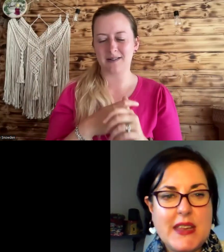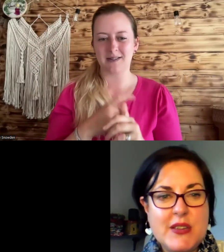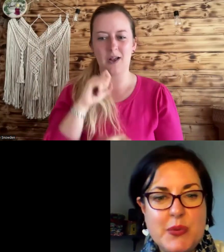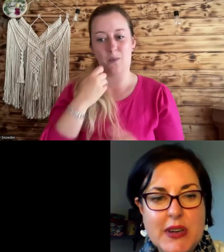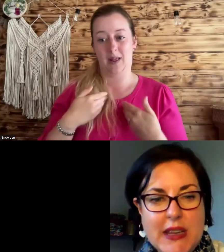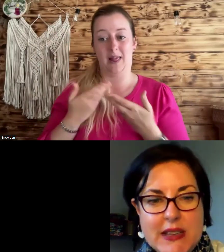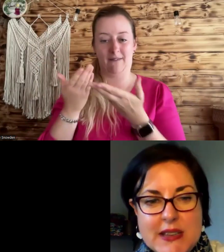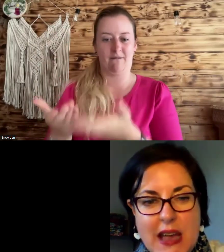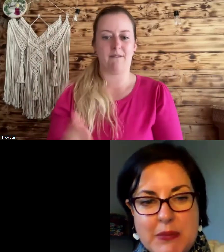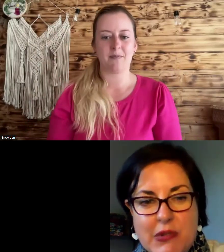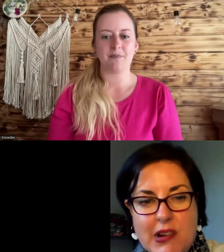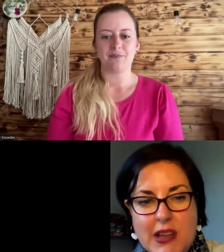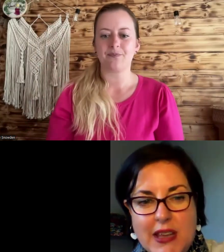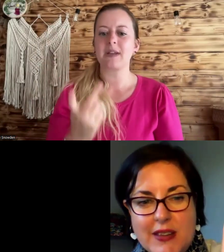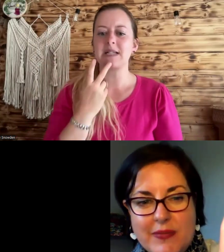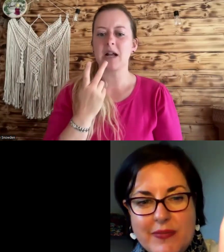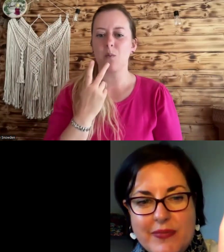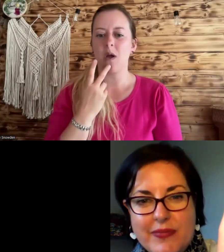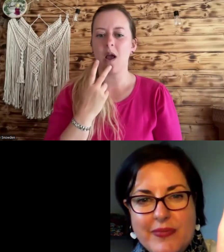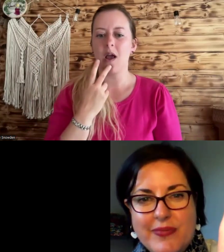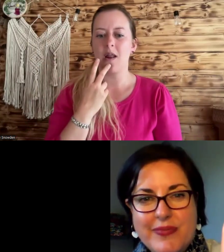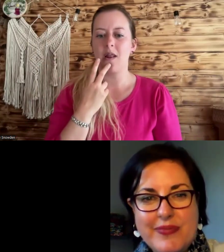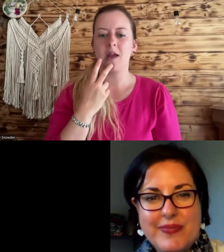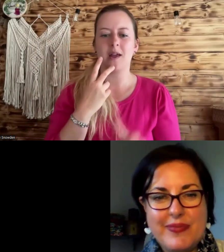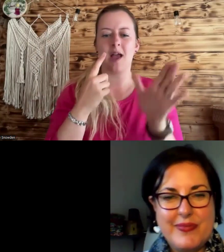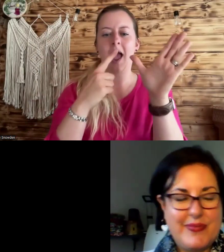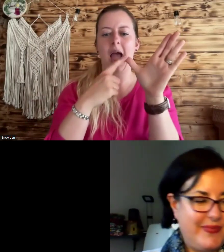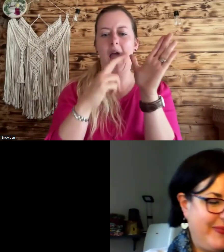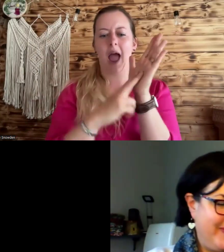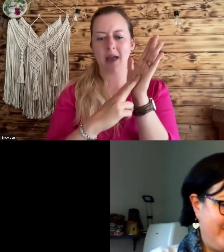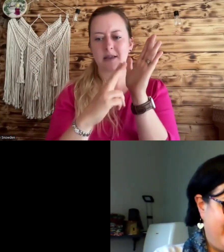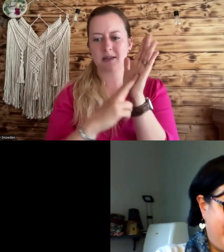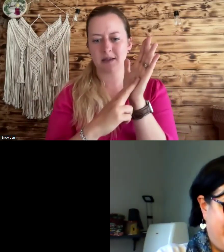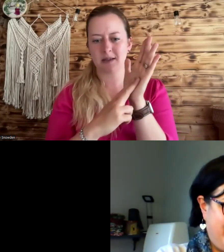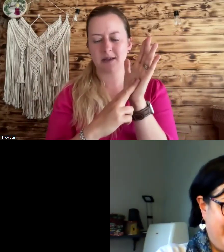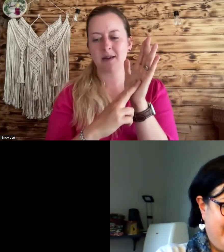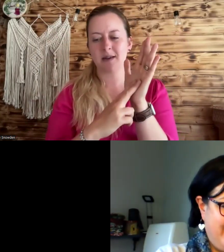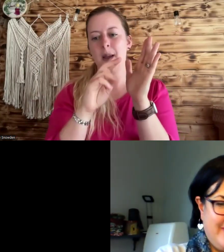The second one is Anne-Marie. Anne-Marie and Rose for